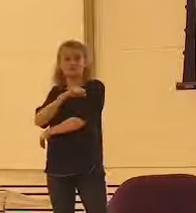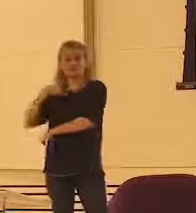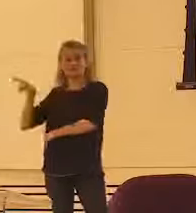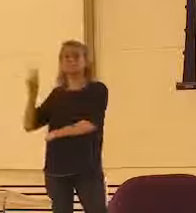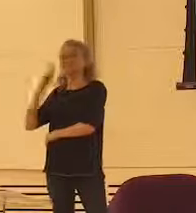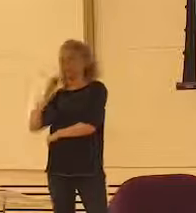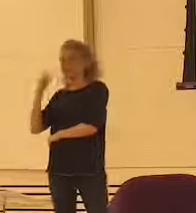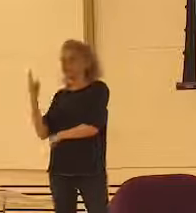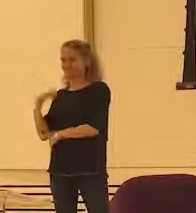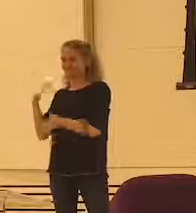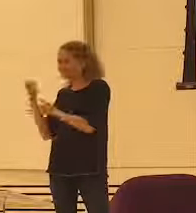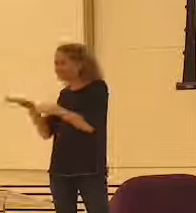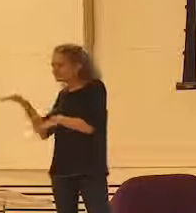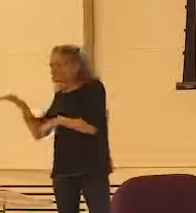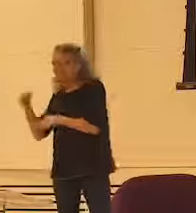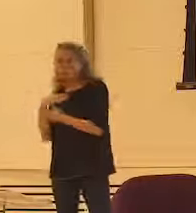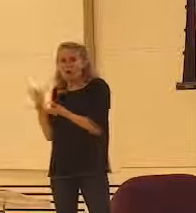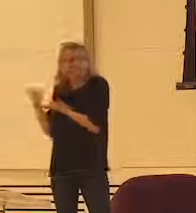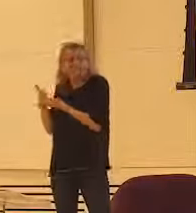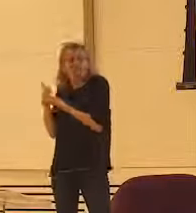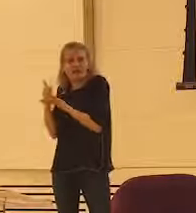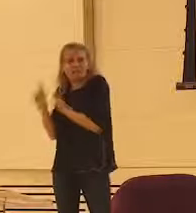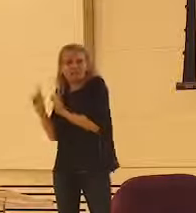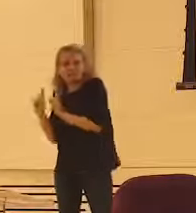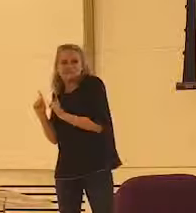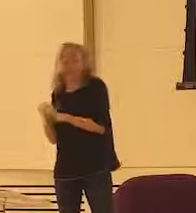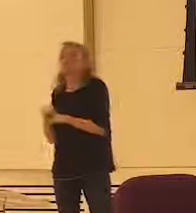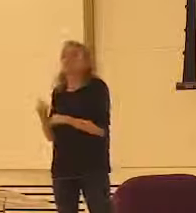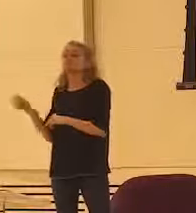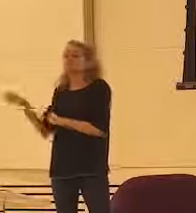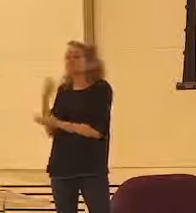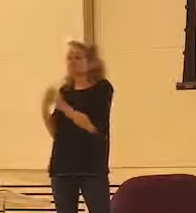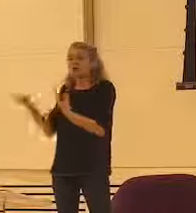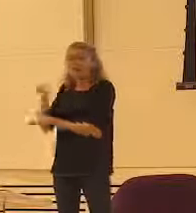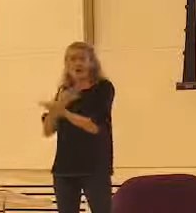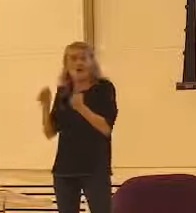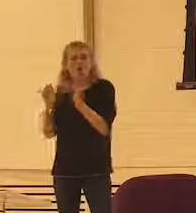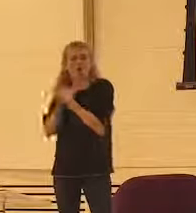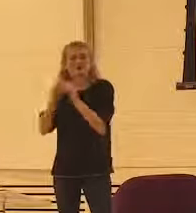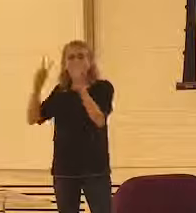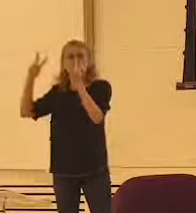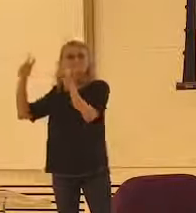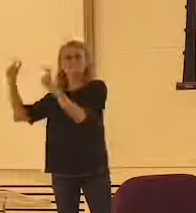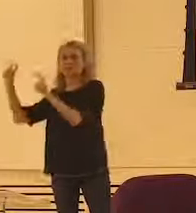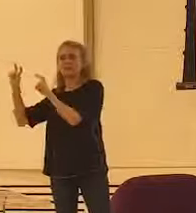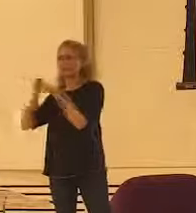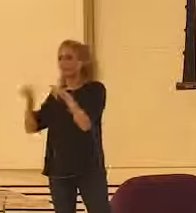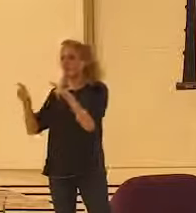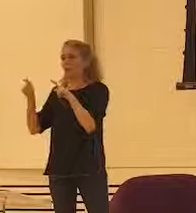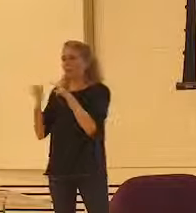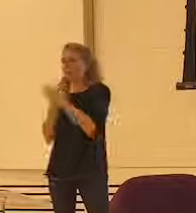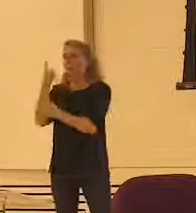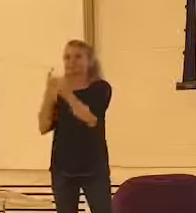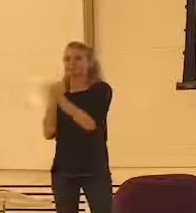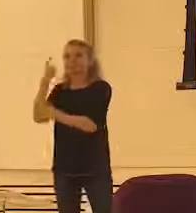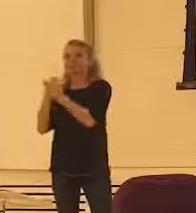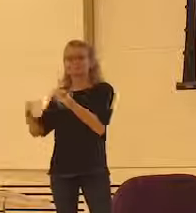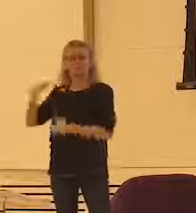There are other 2 qualified mental health nurses, and I talk to them, and we agree topics, and the